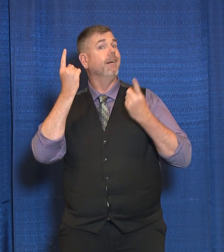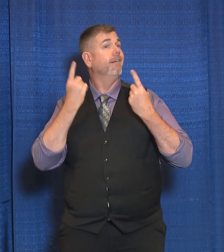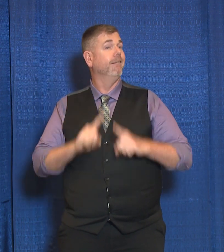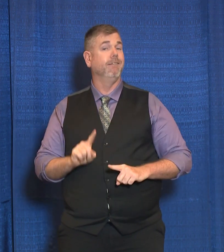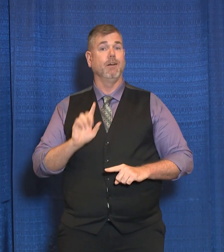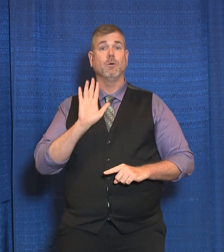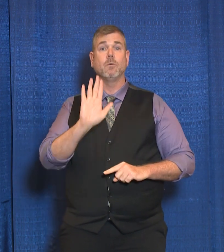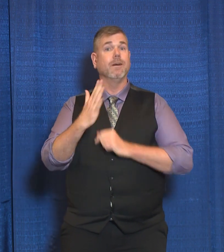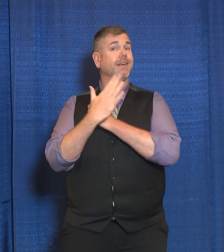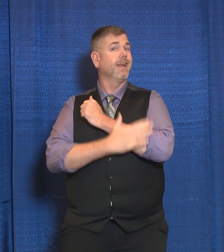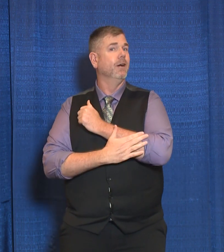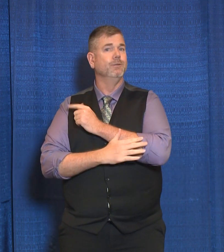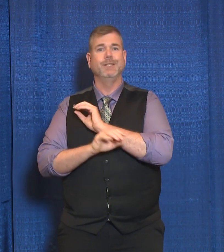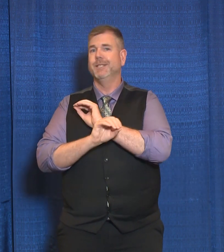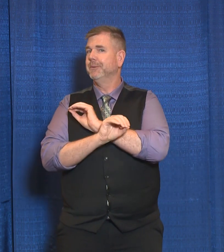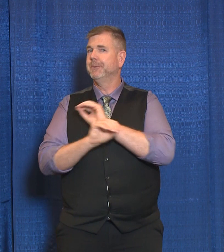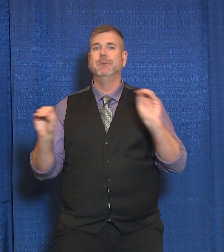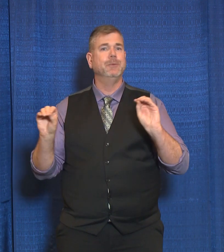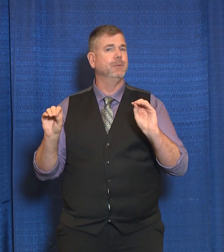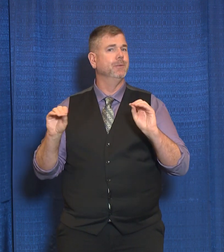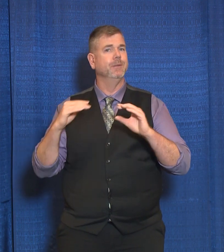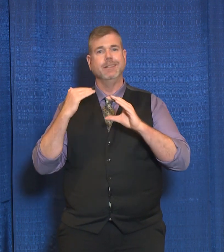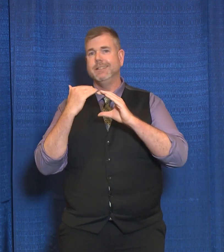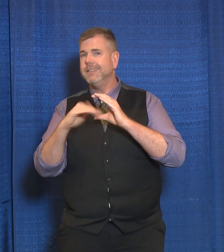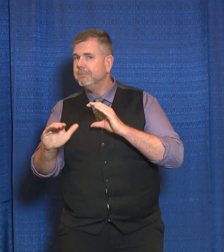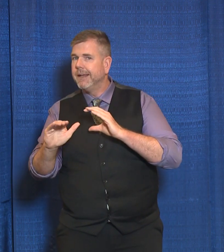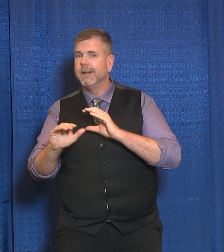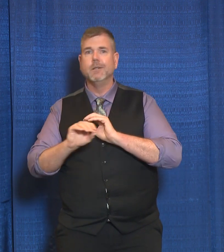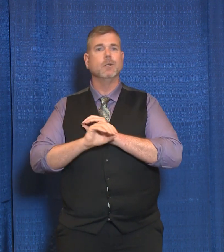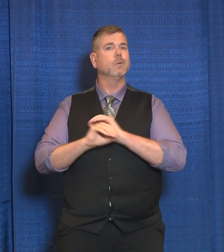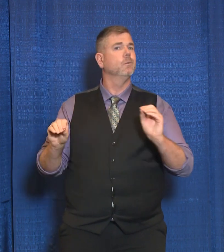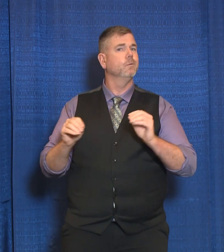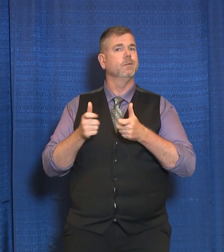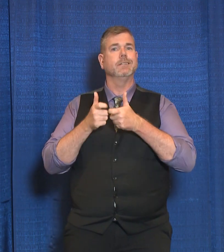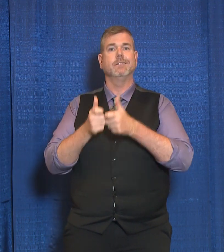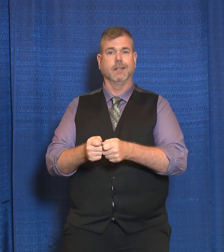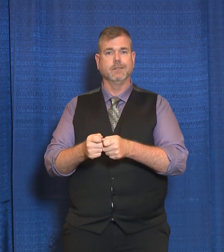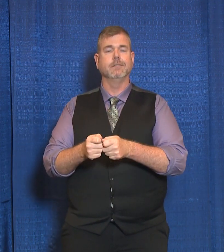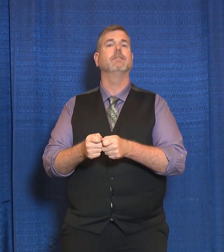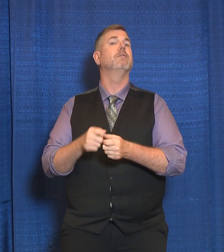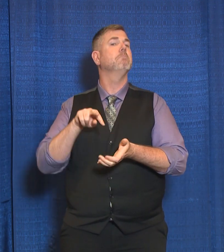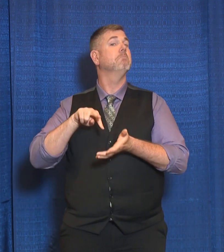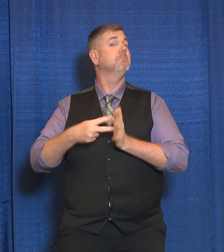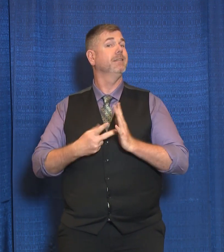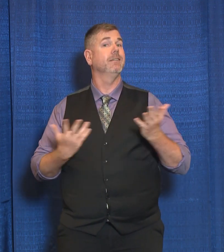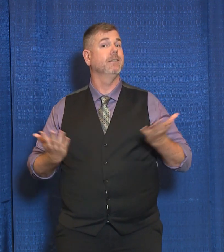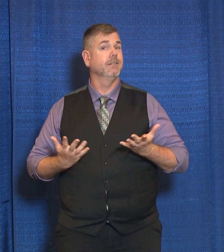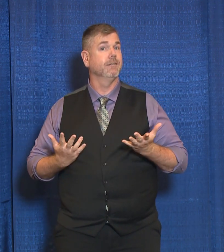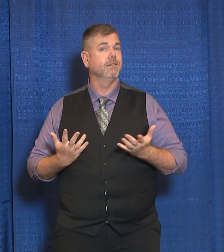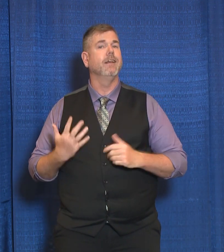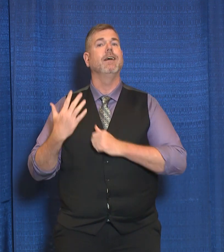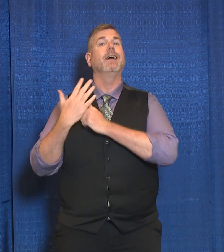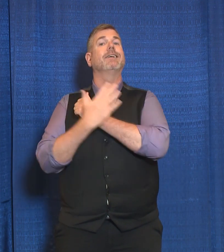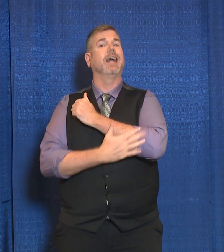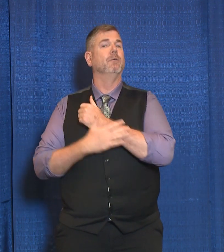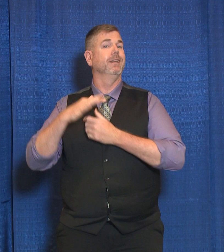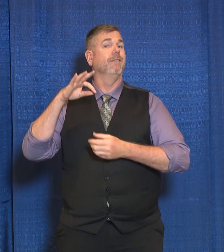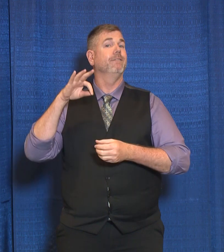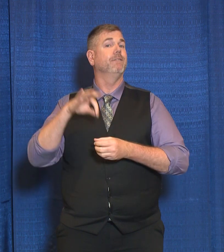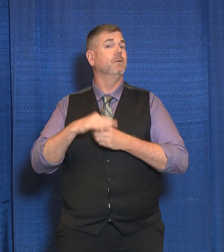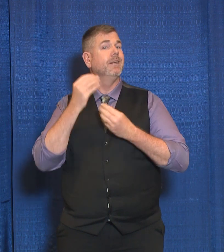If your county does not provide electronic notifications, a County Voter Information Guide will still be mailed to you.